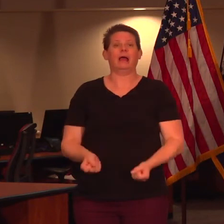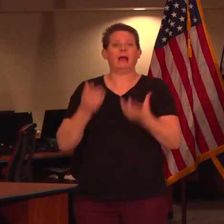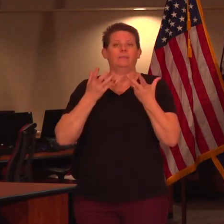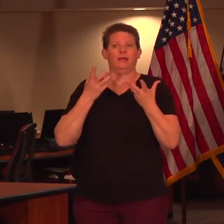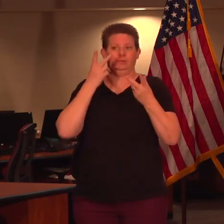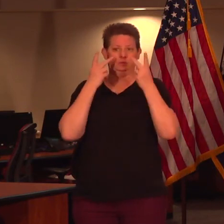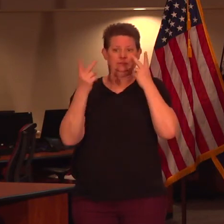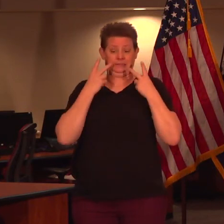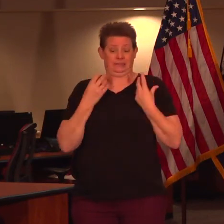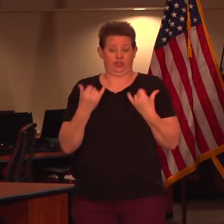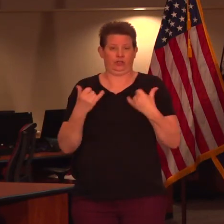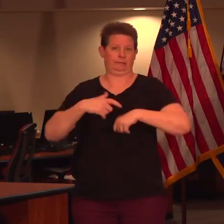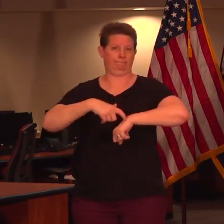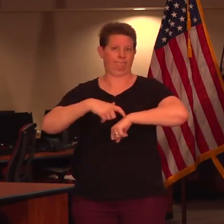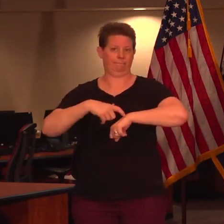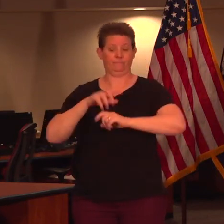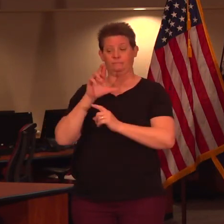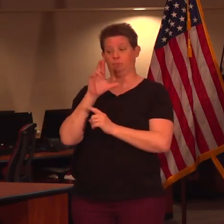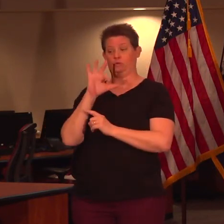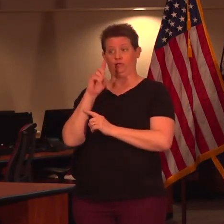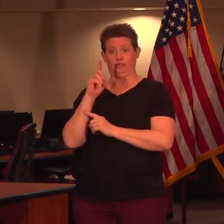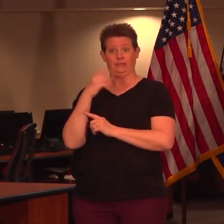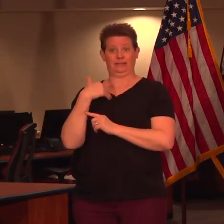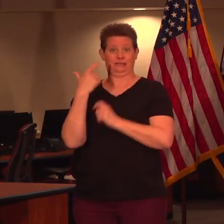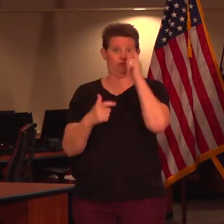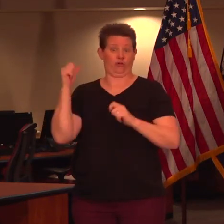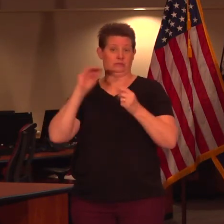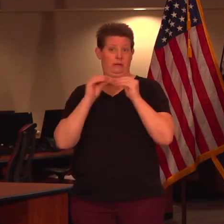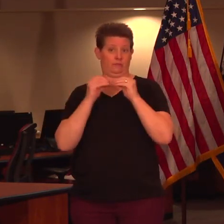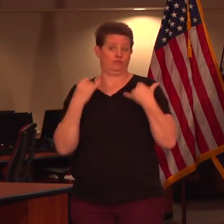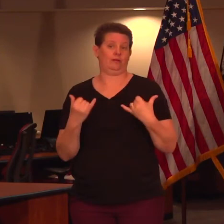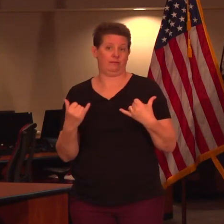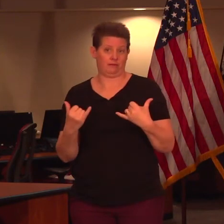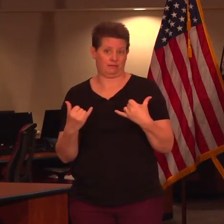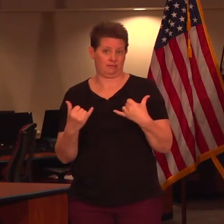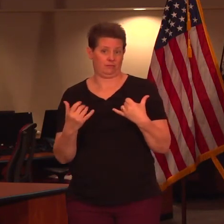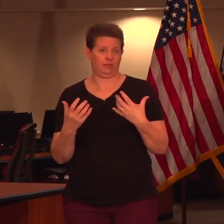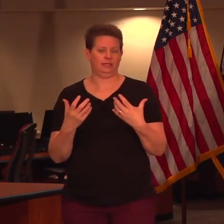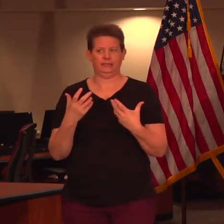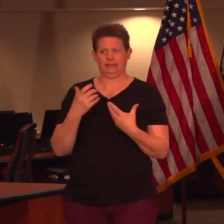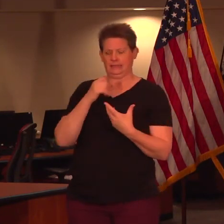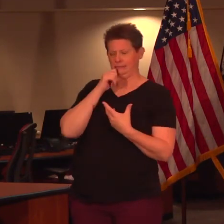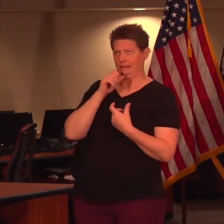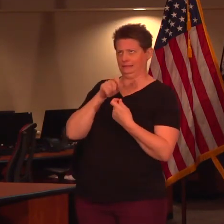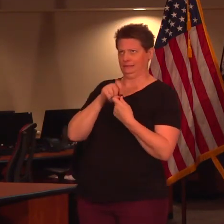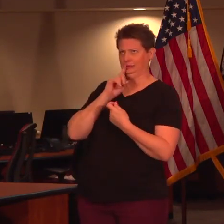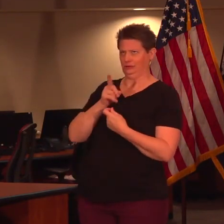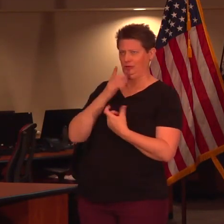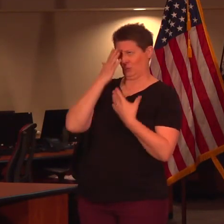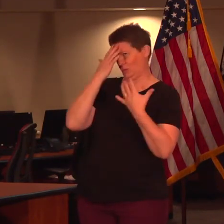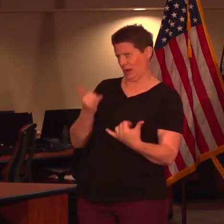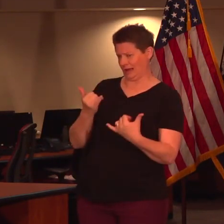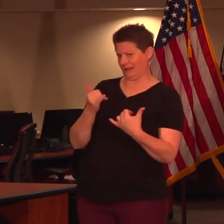being seen at the current time. And Richland has the most cases right now. I don't have an answer for you as to